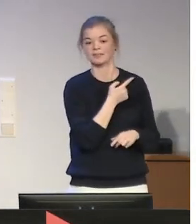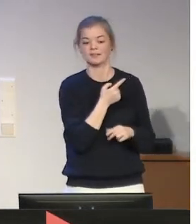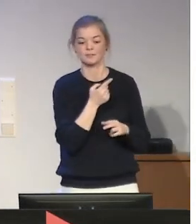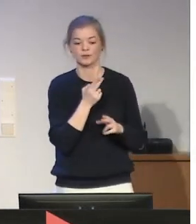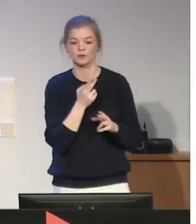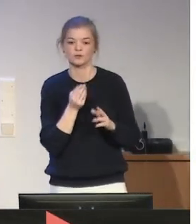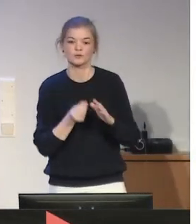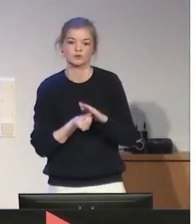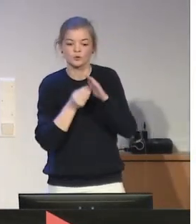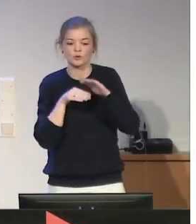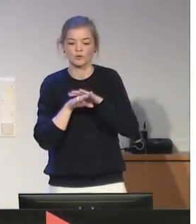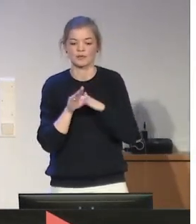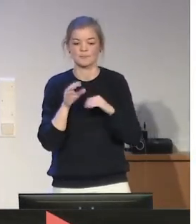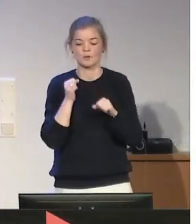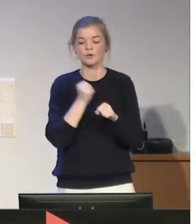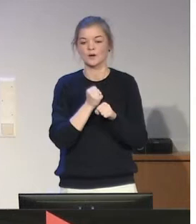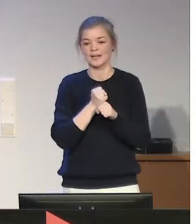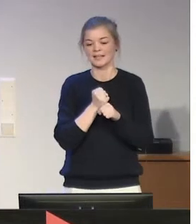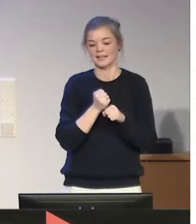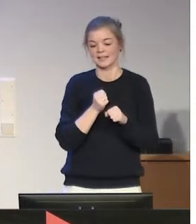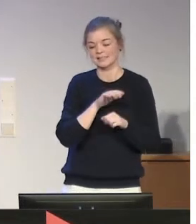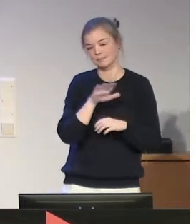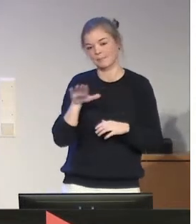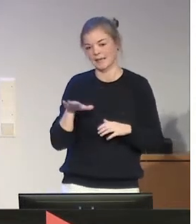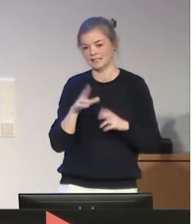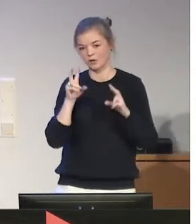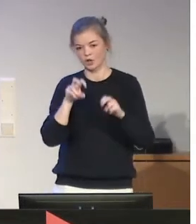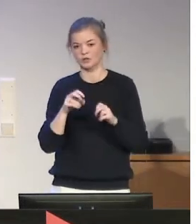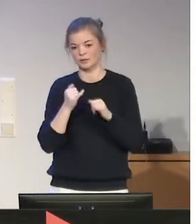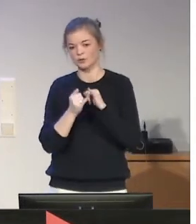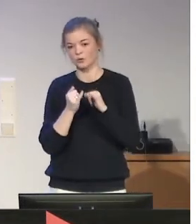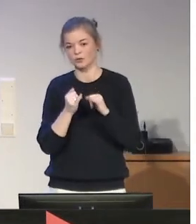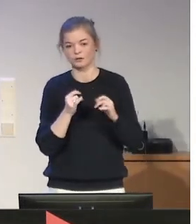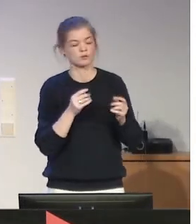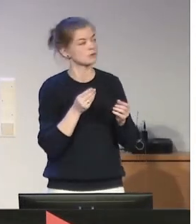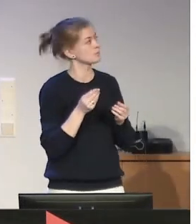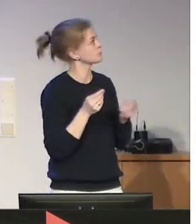really important, the memory space and the whole tool to be able to have